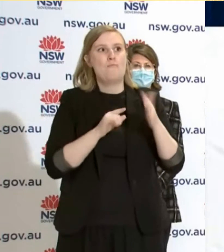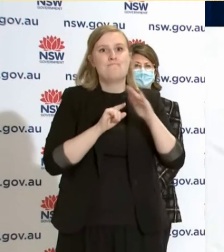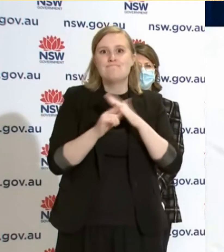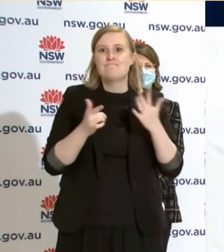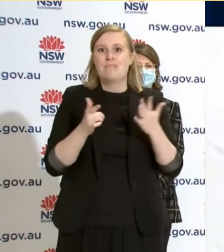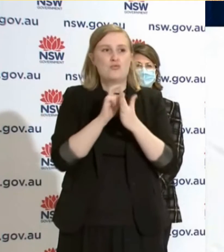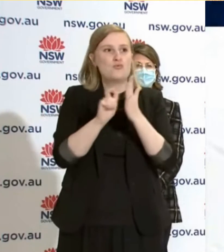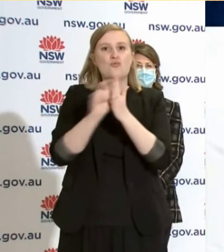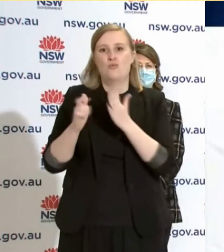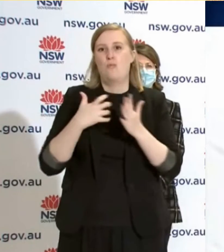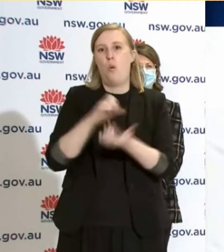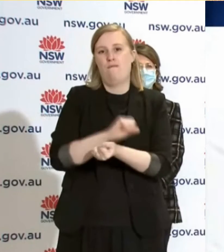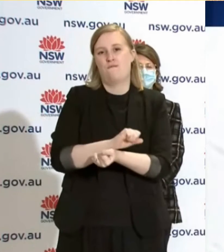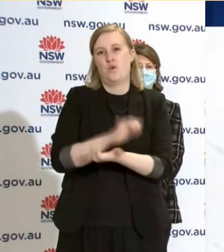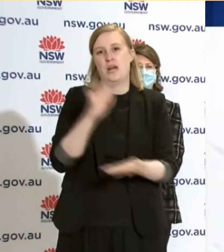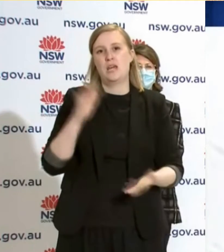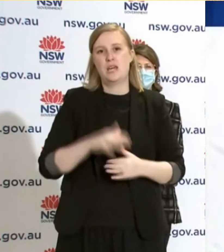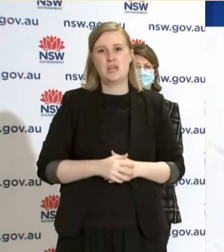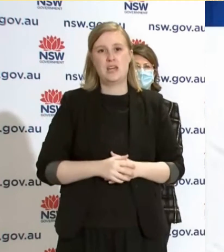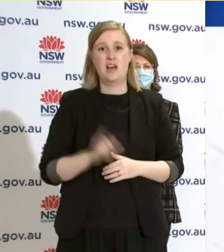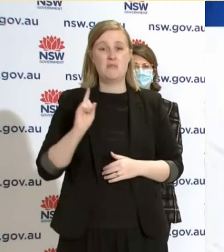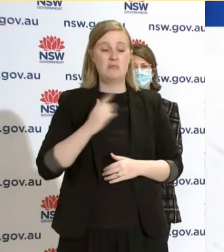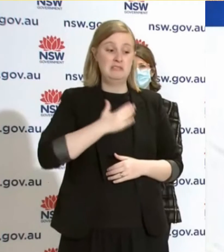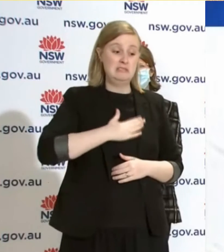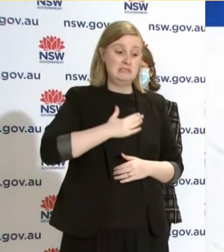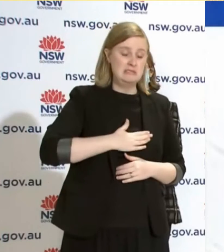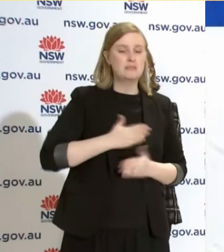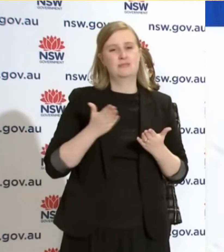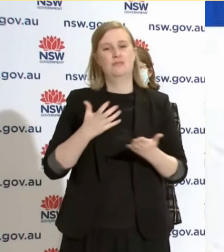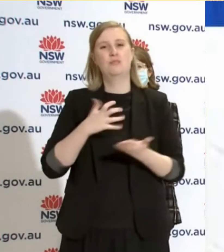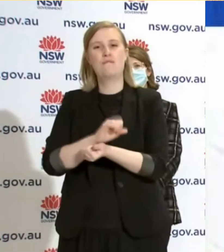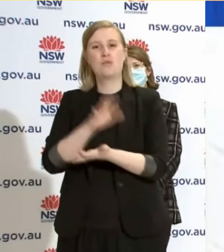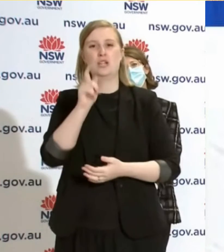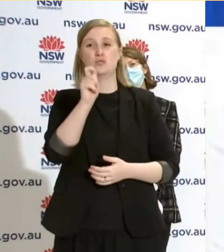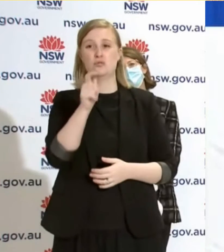to obviously living much more freely than what we are today.